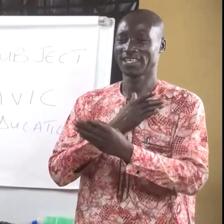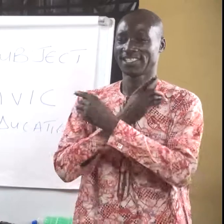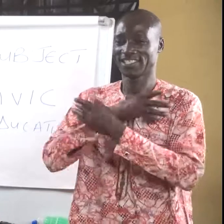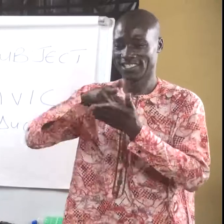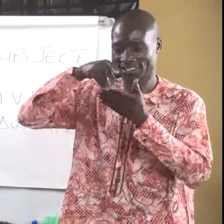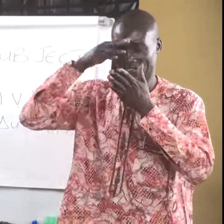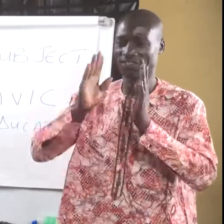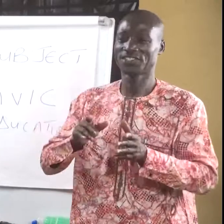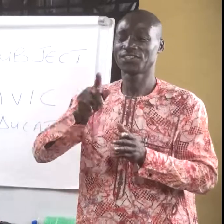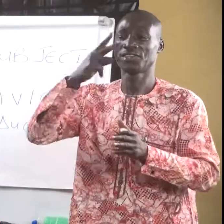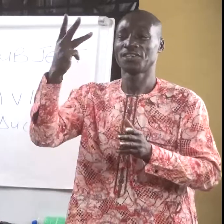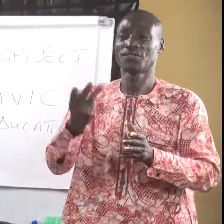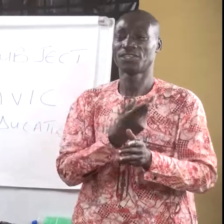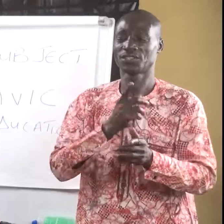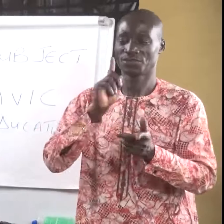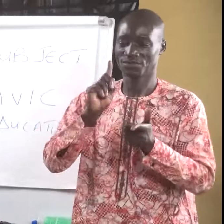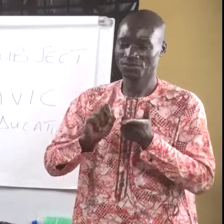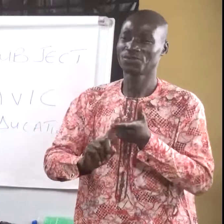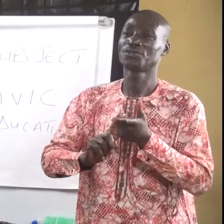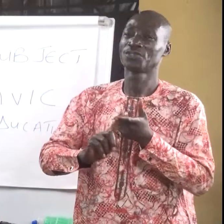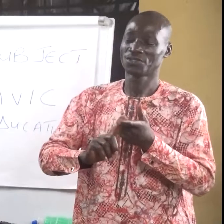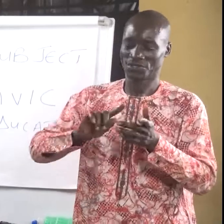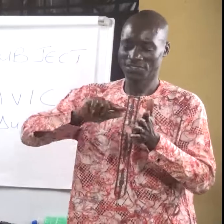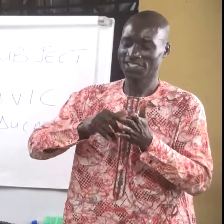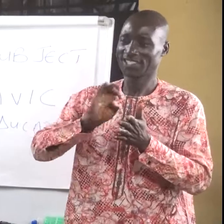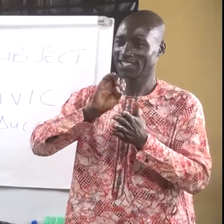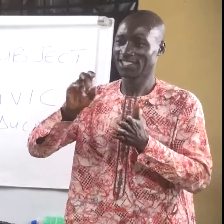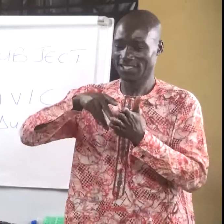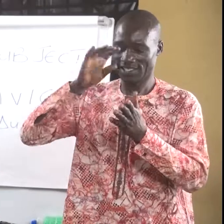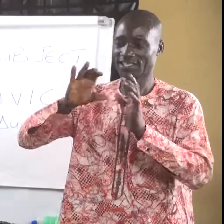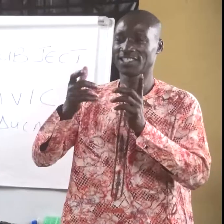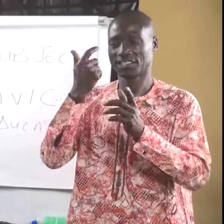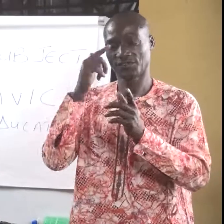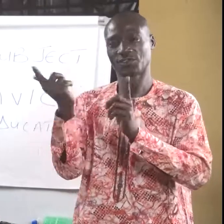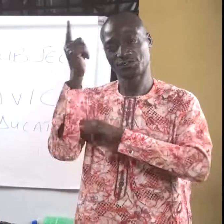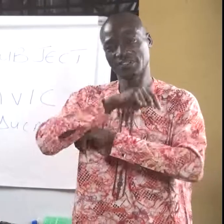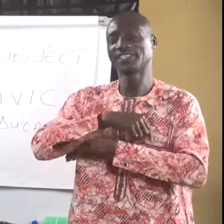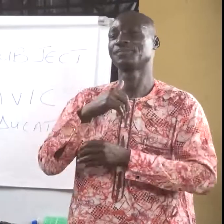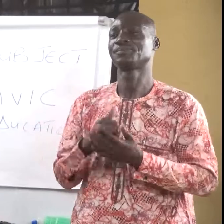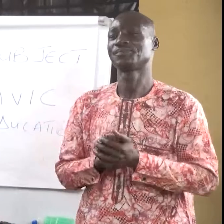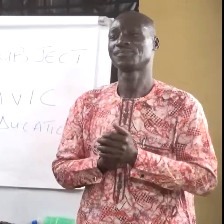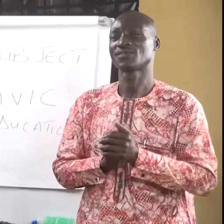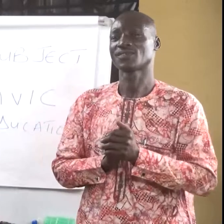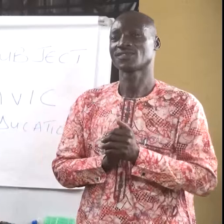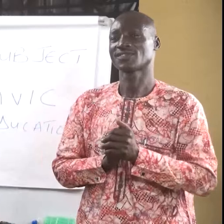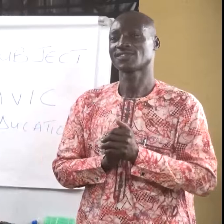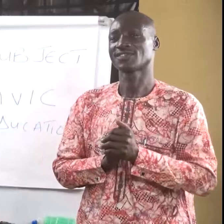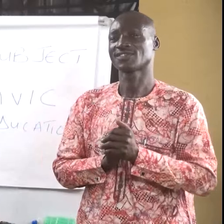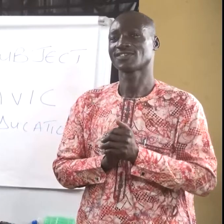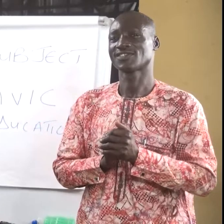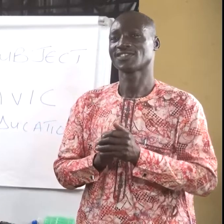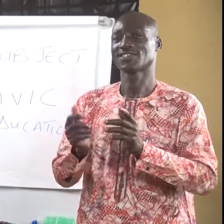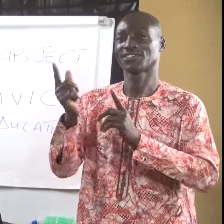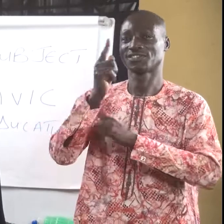students. You are welcome to this e-learning class for today. Today, I'm your